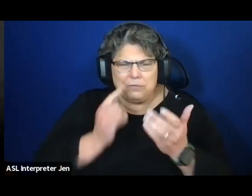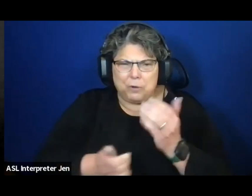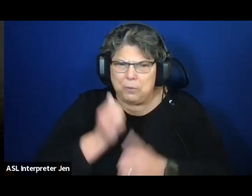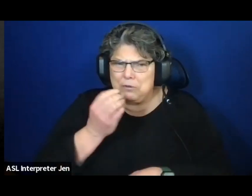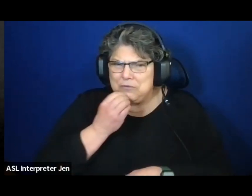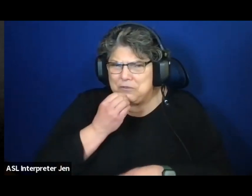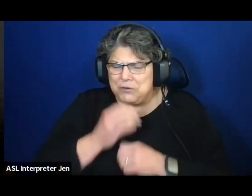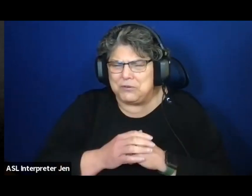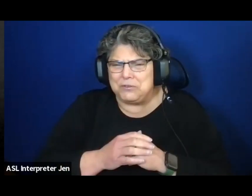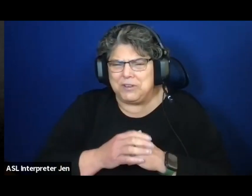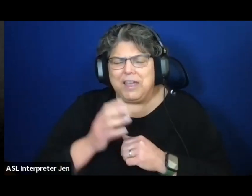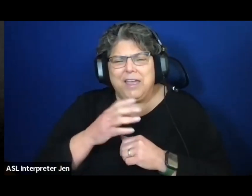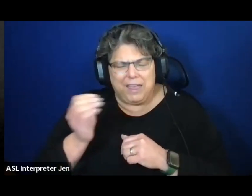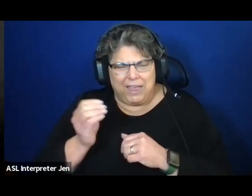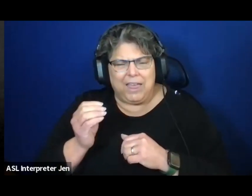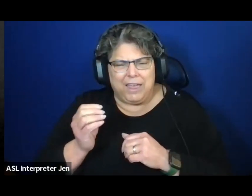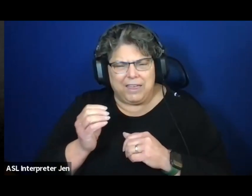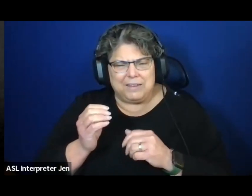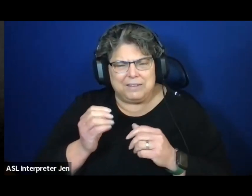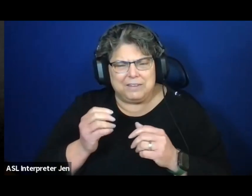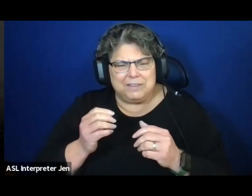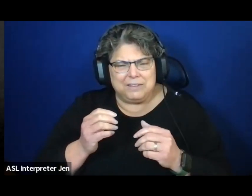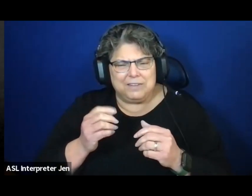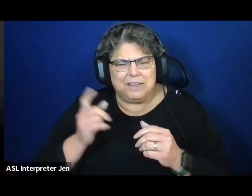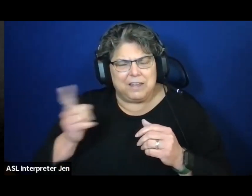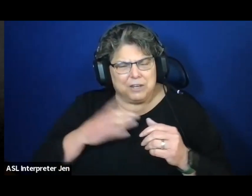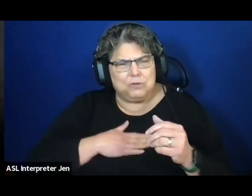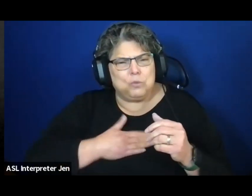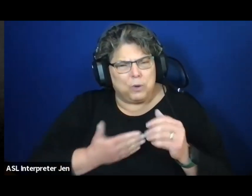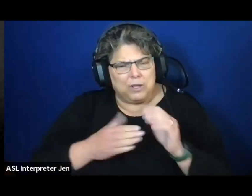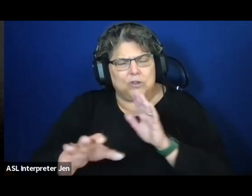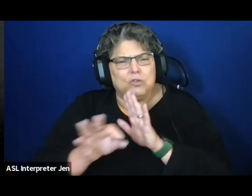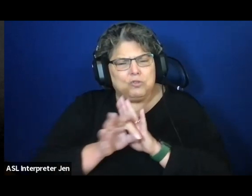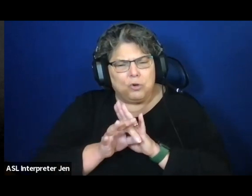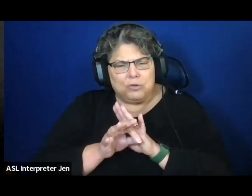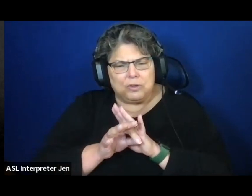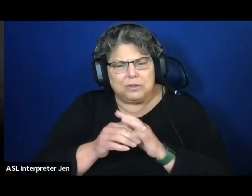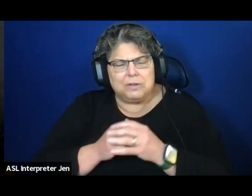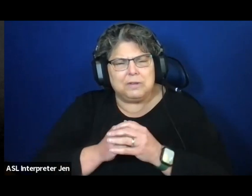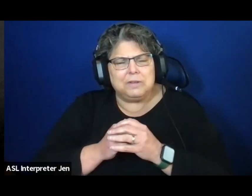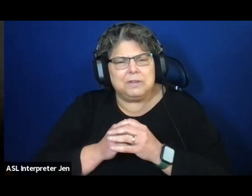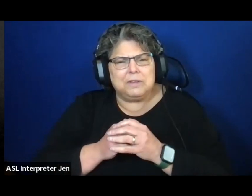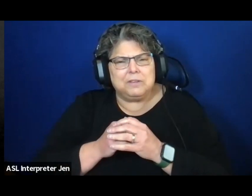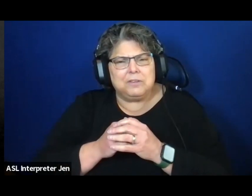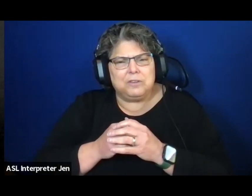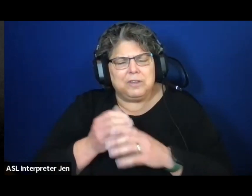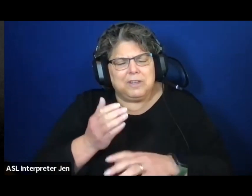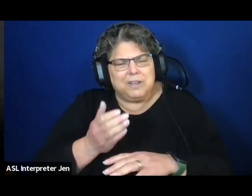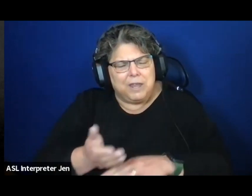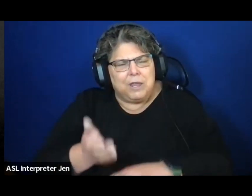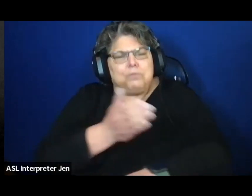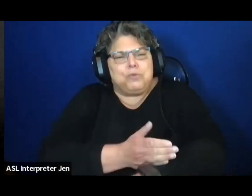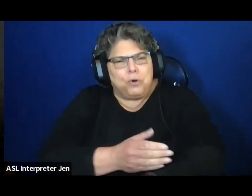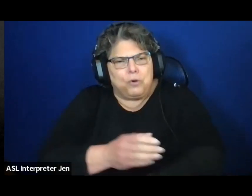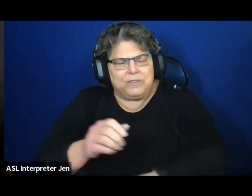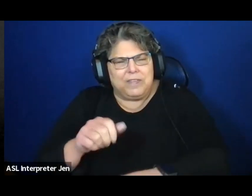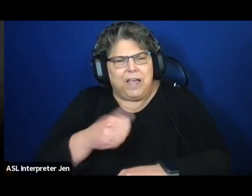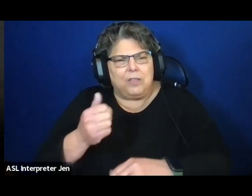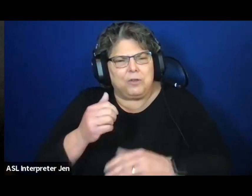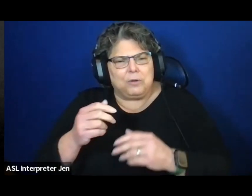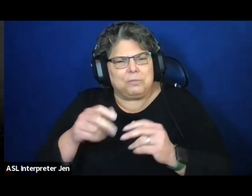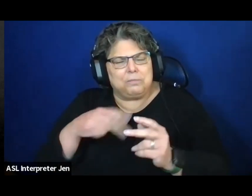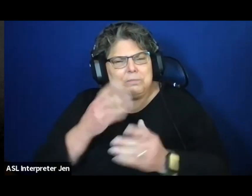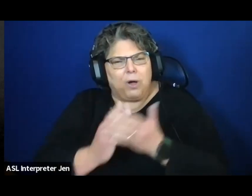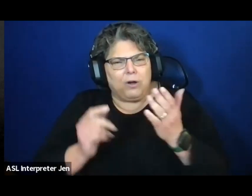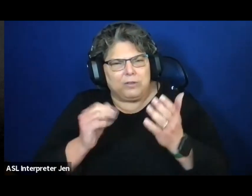role, at least in George's case, is willingly chosen, is to enhance the rest of the ingredients in the dish, to bring out the best in